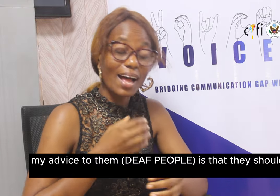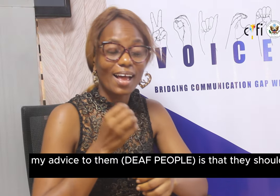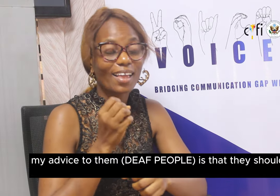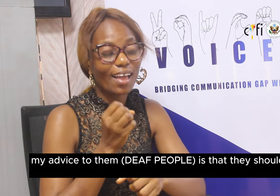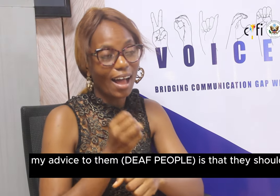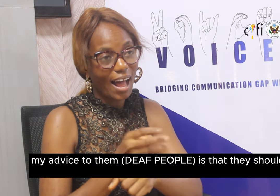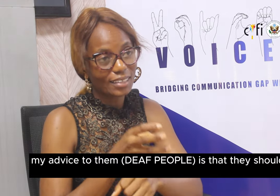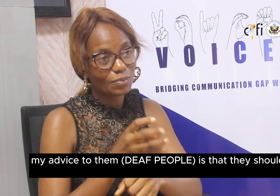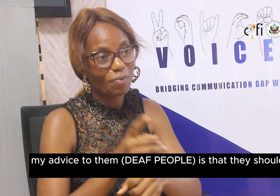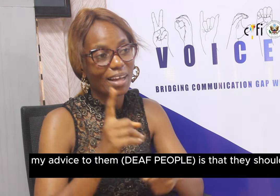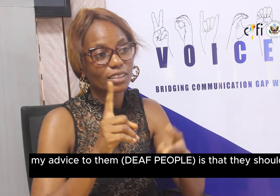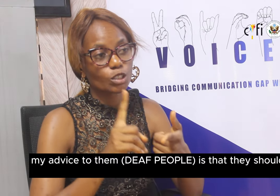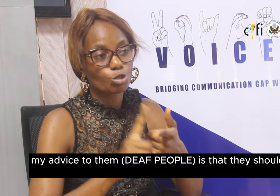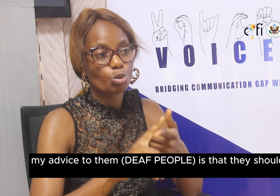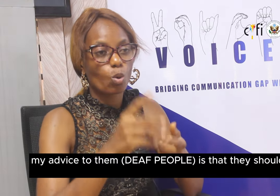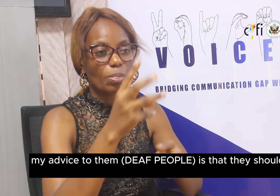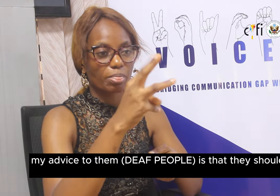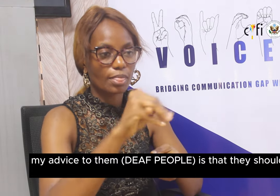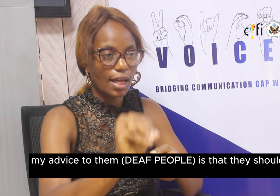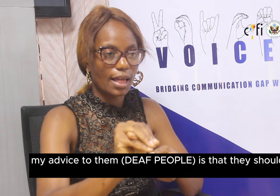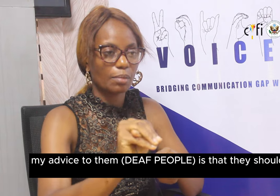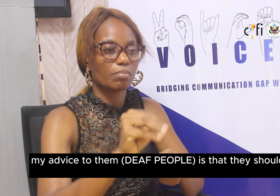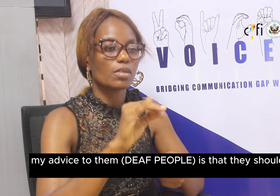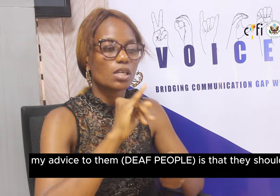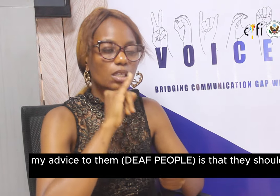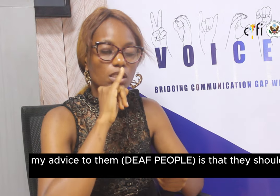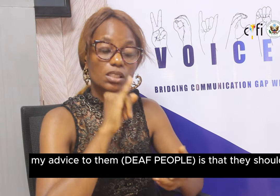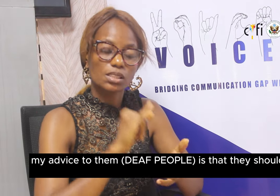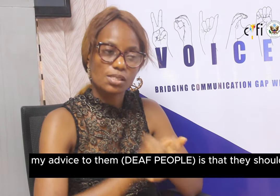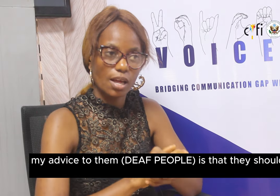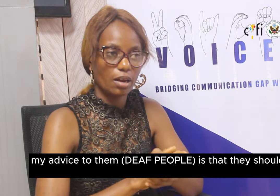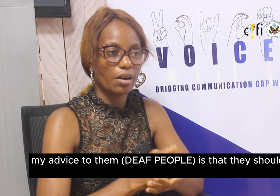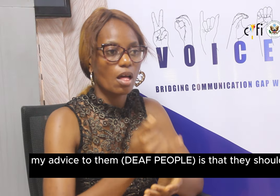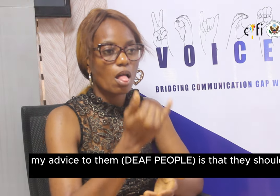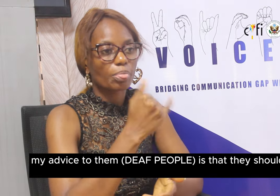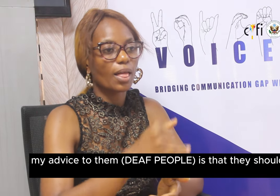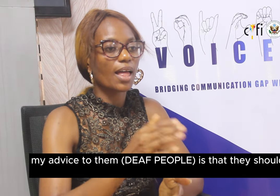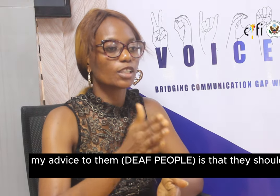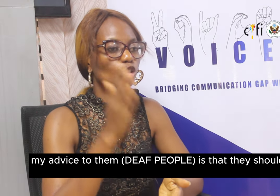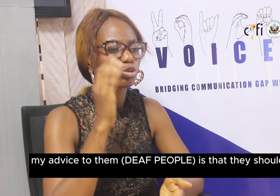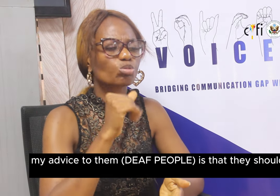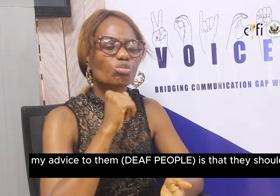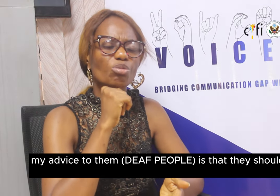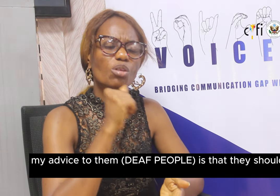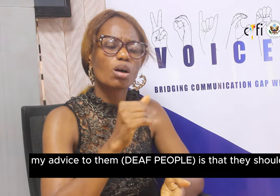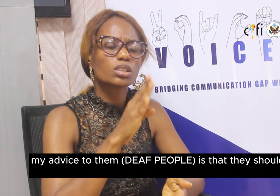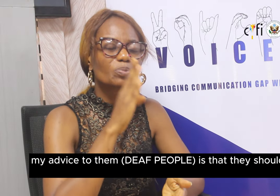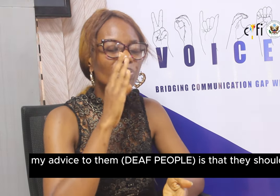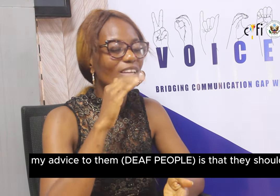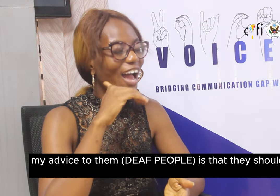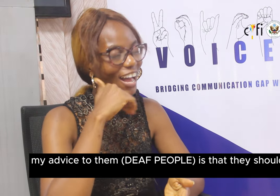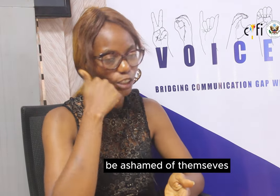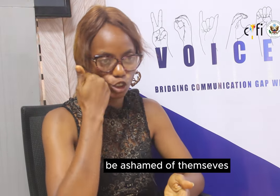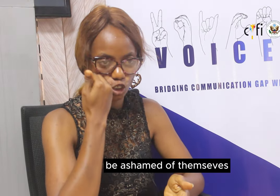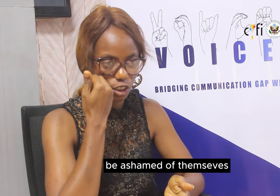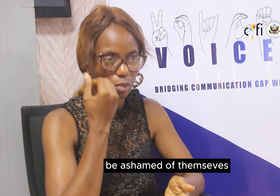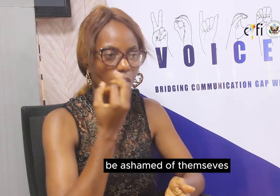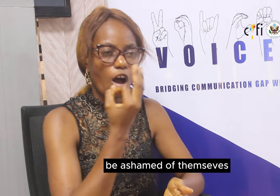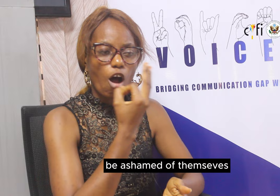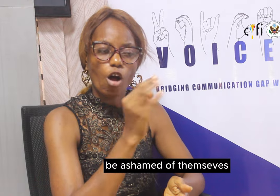My advice to understand. It's then they seem to be aspirant